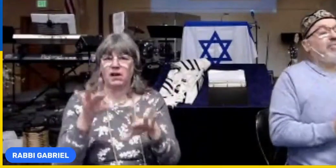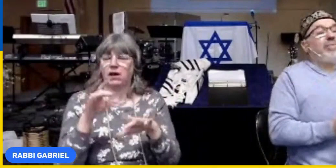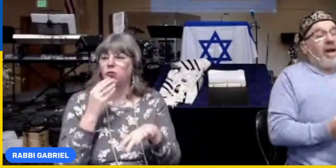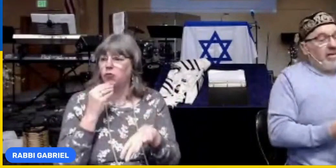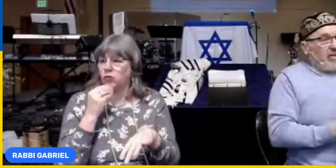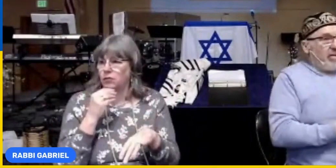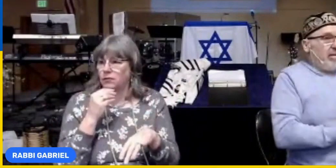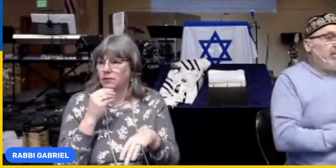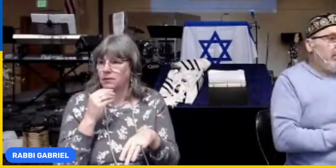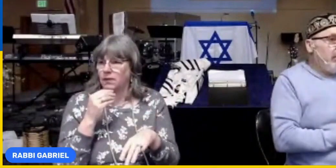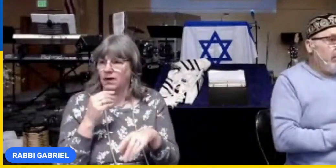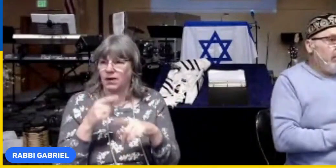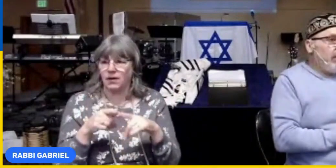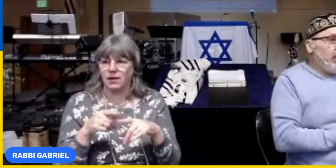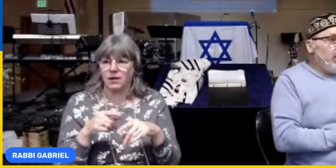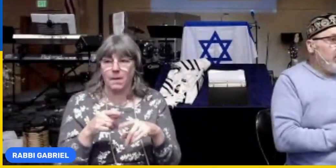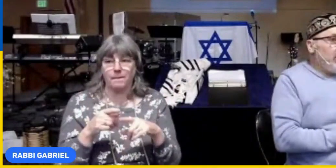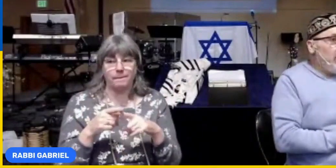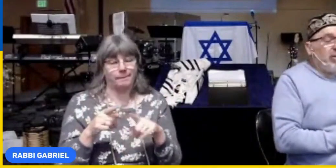but